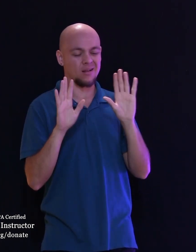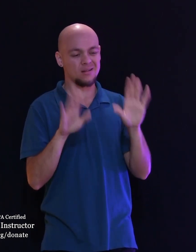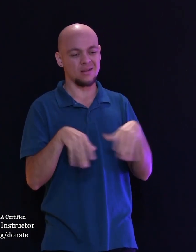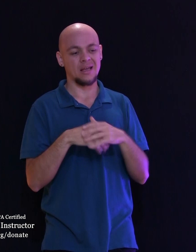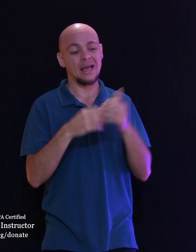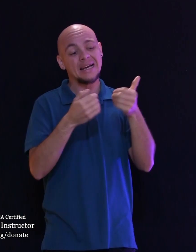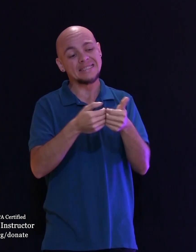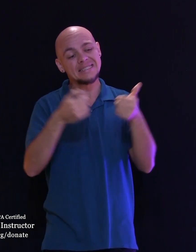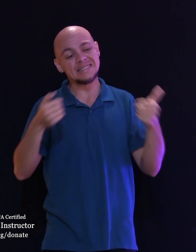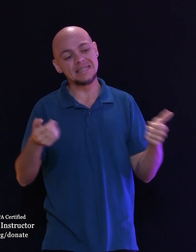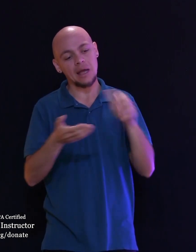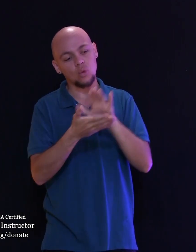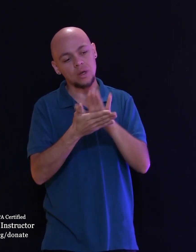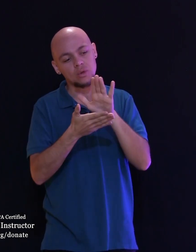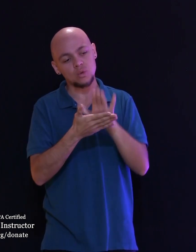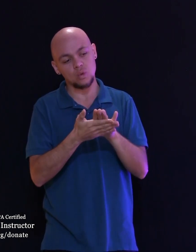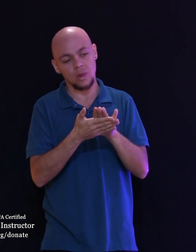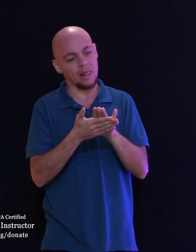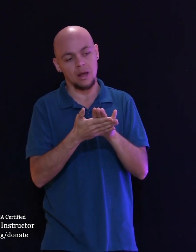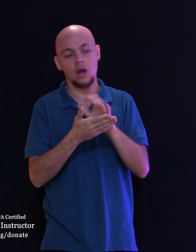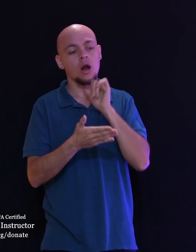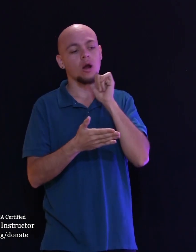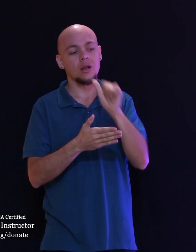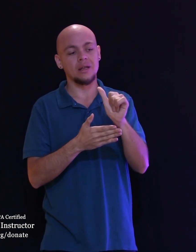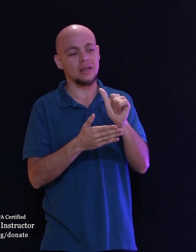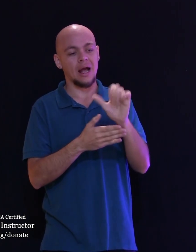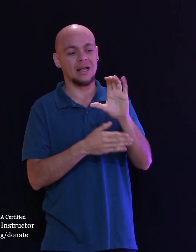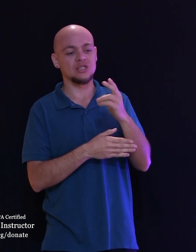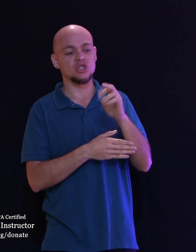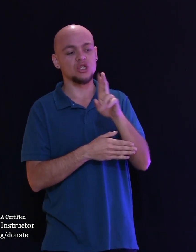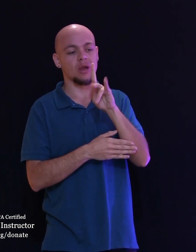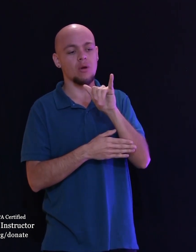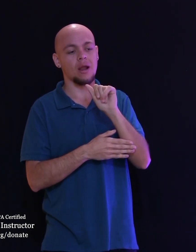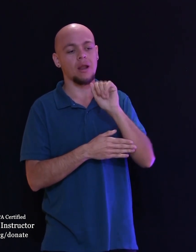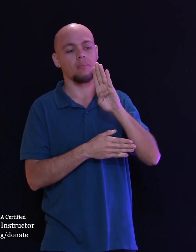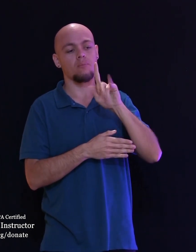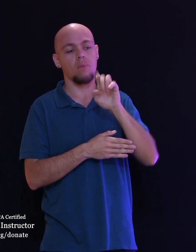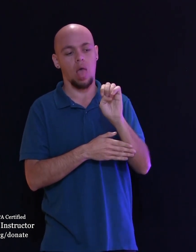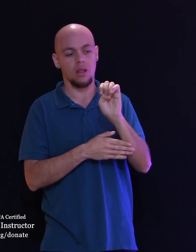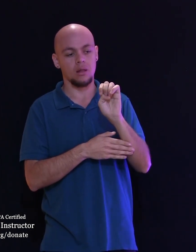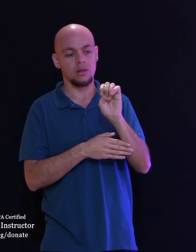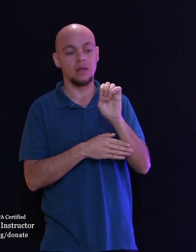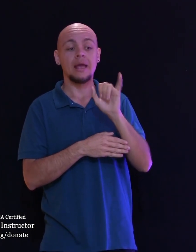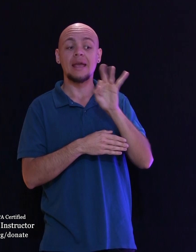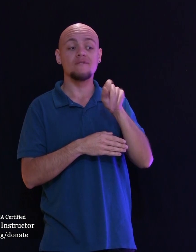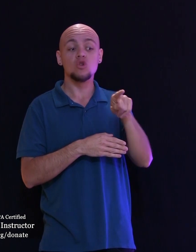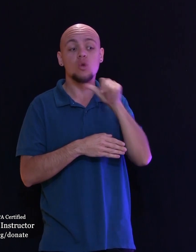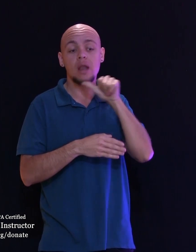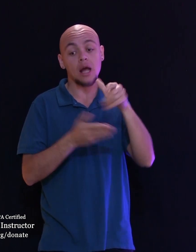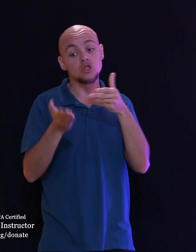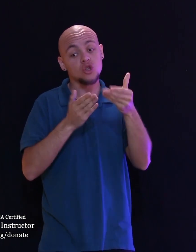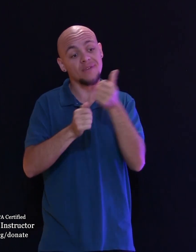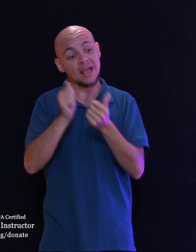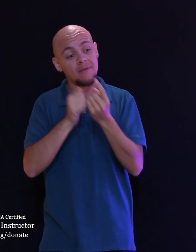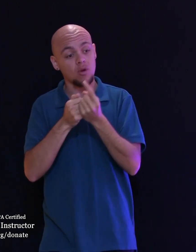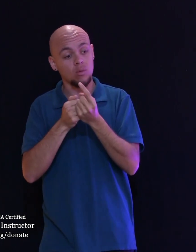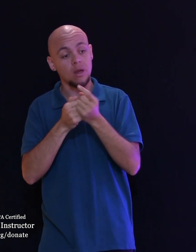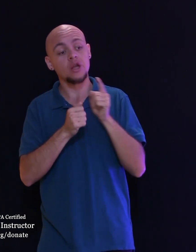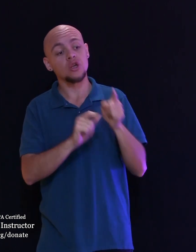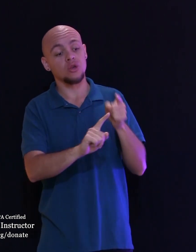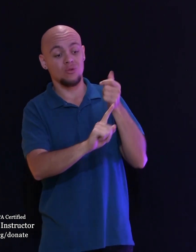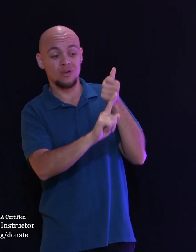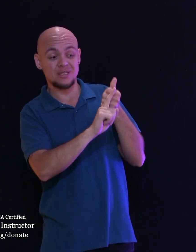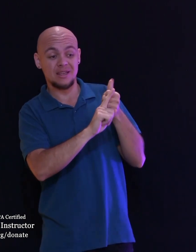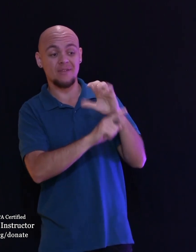was segregationist schools are not charitable institutions. If you are not serving everyone, you can't consider